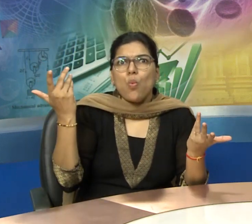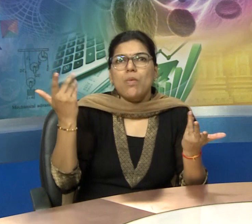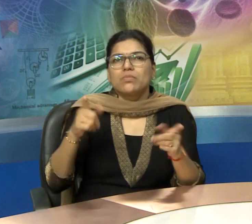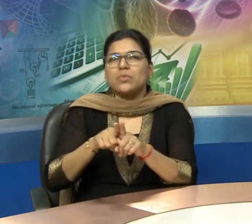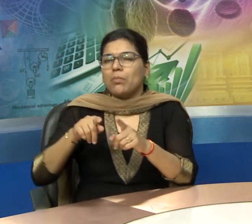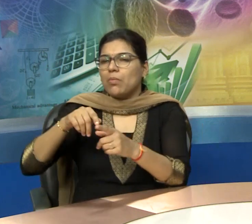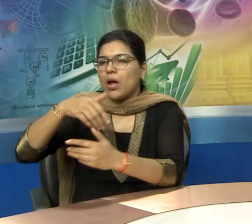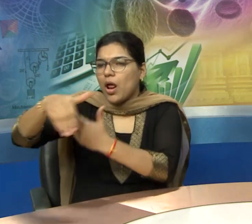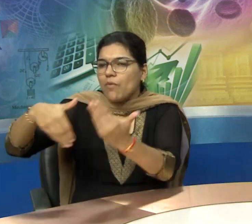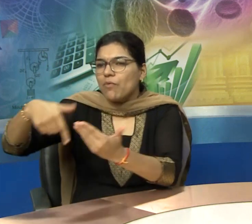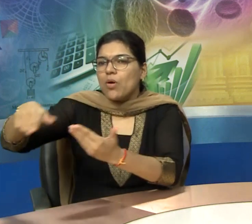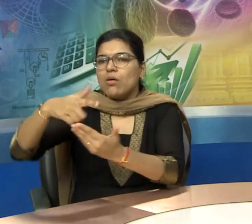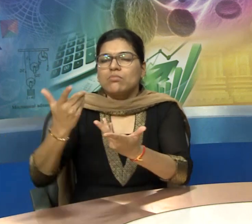vacancy or the place where